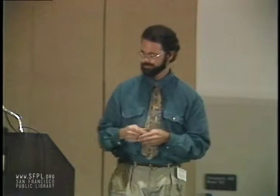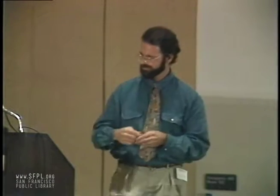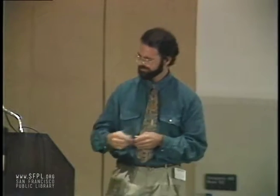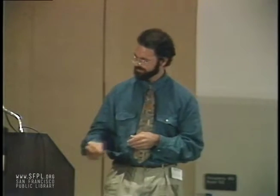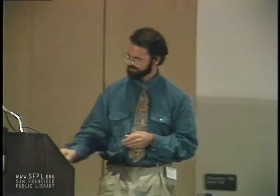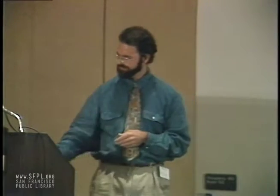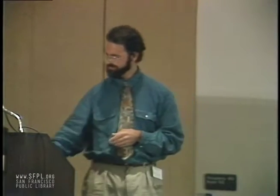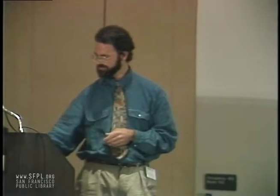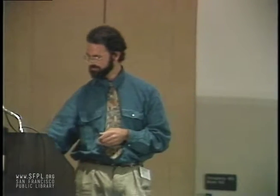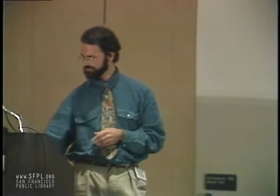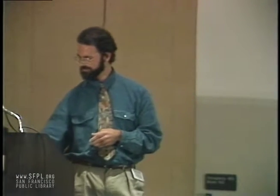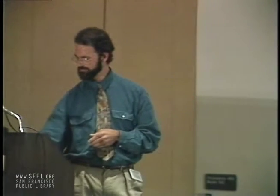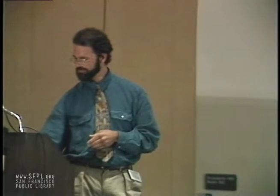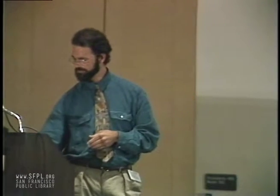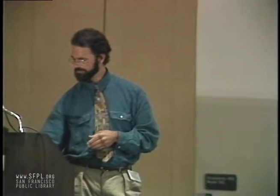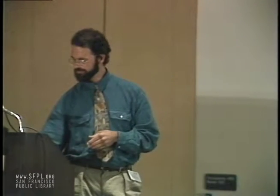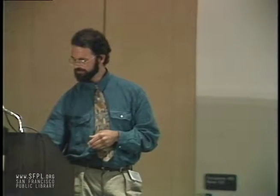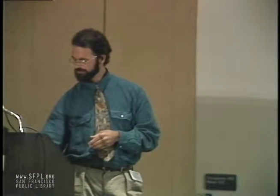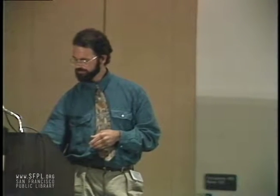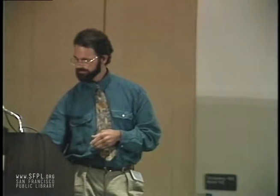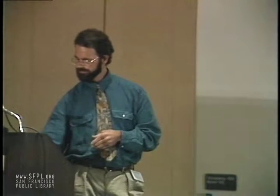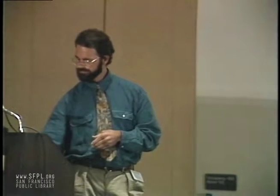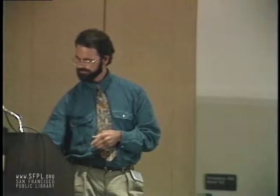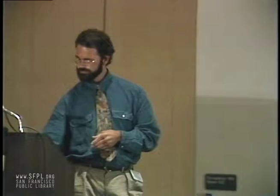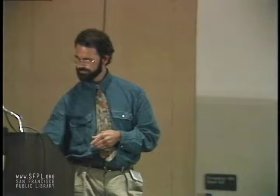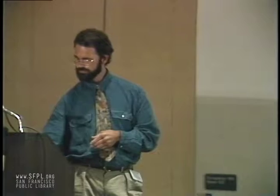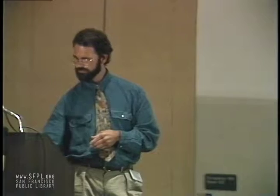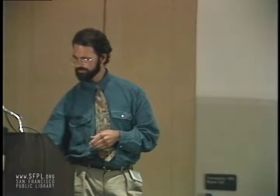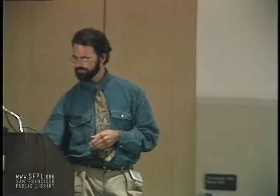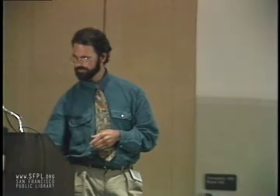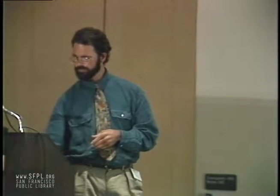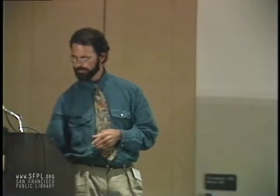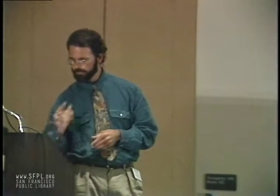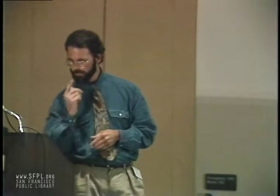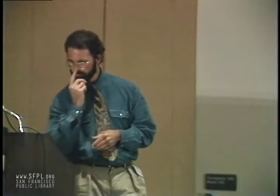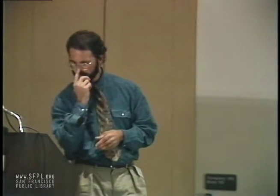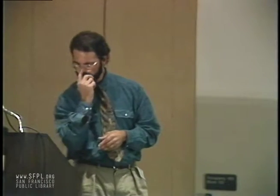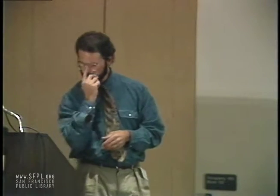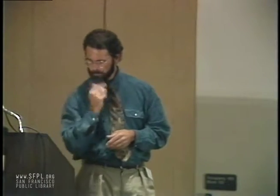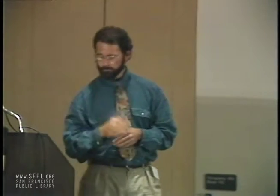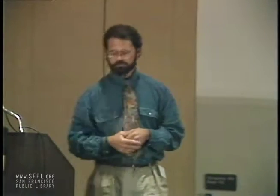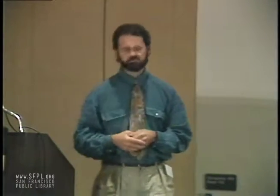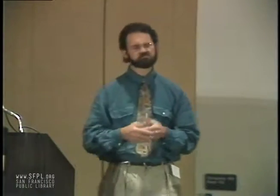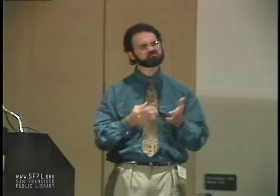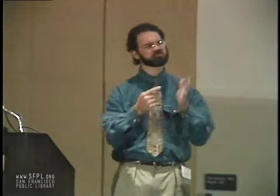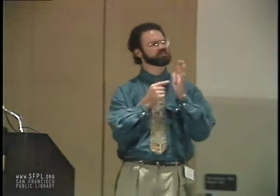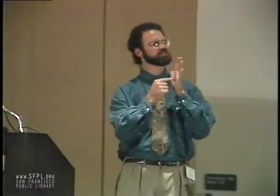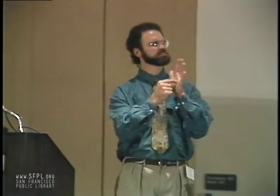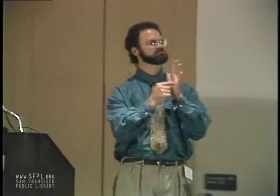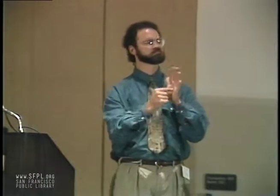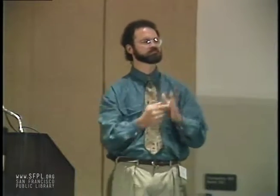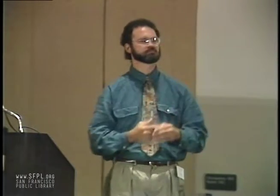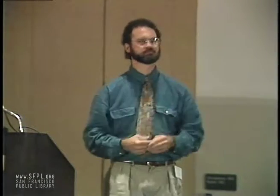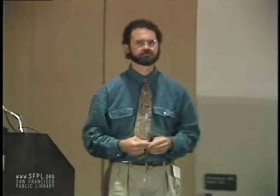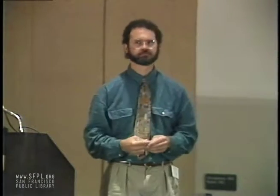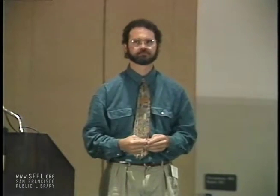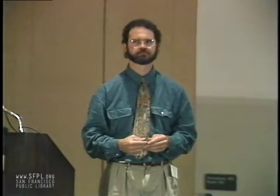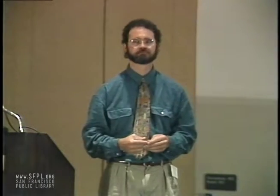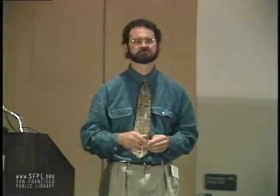So my own perspective of myself and a deaf person's perspective may be quite different from that and have different characteristics. For